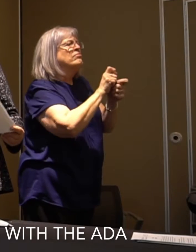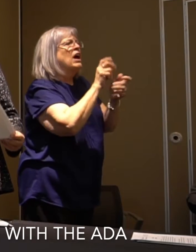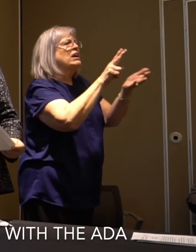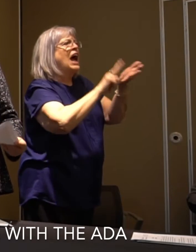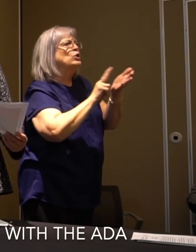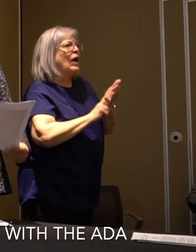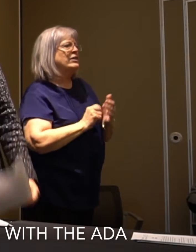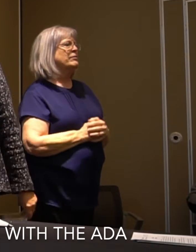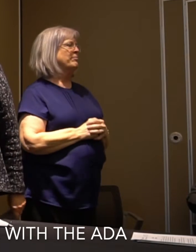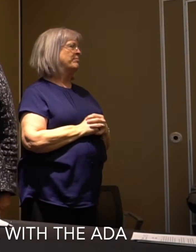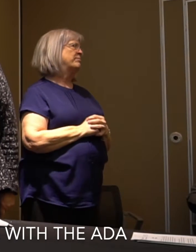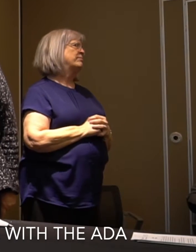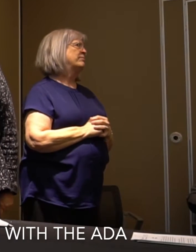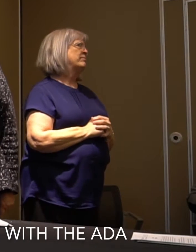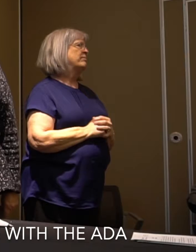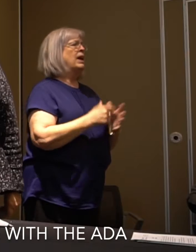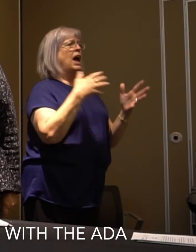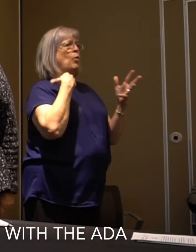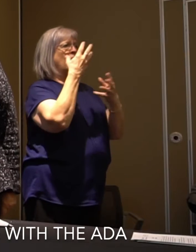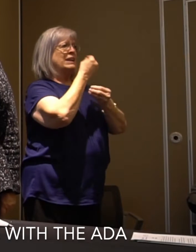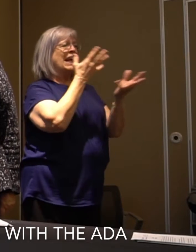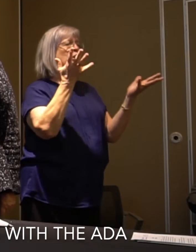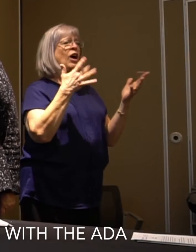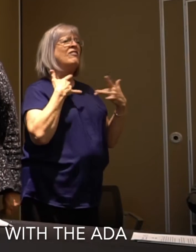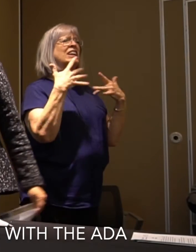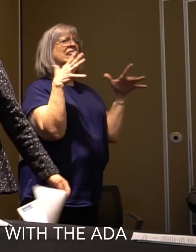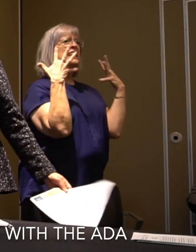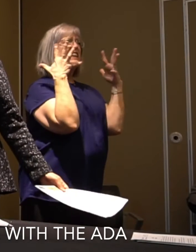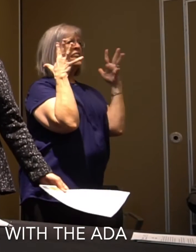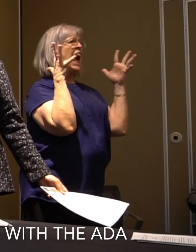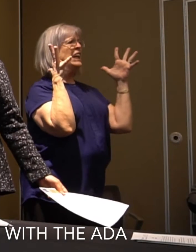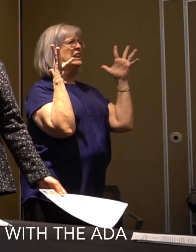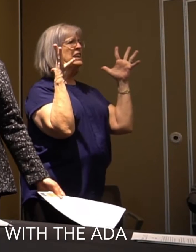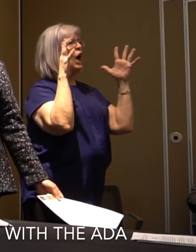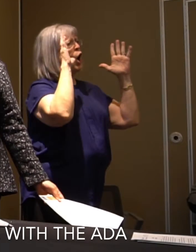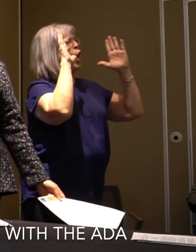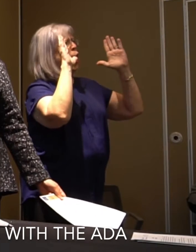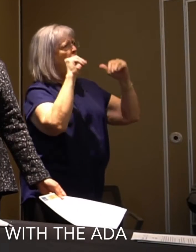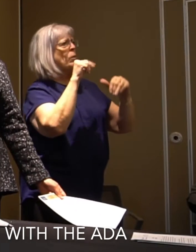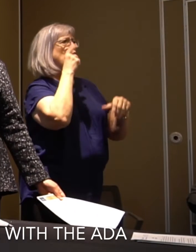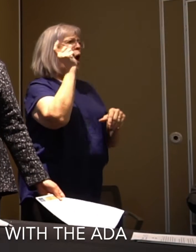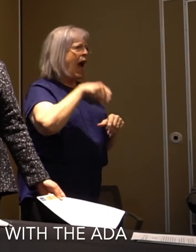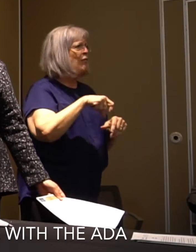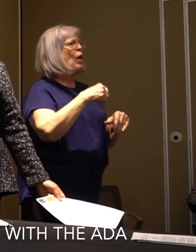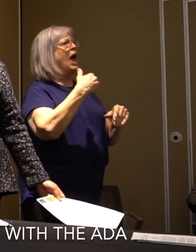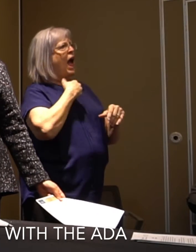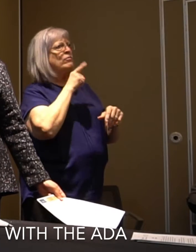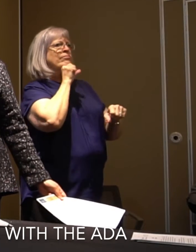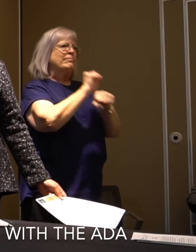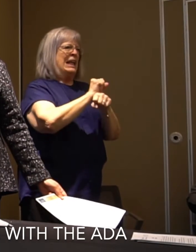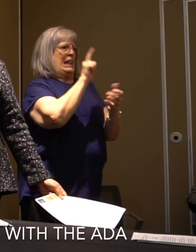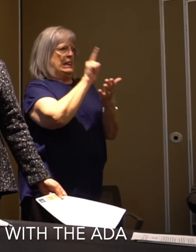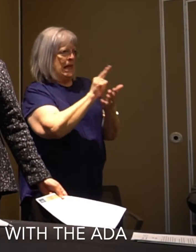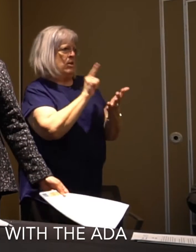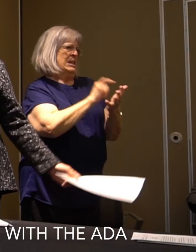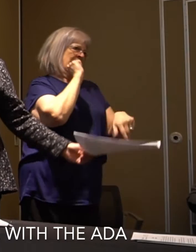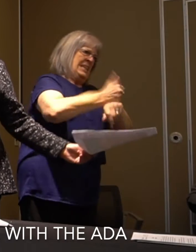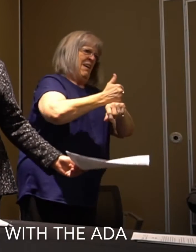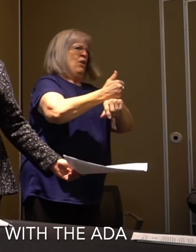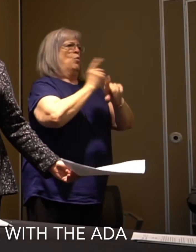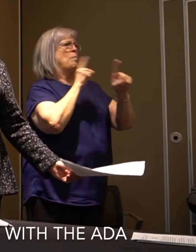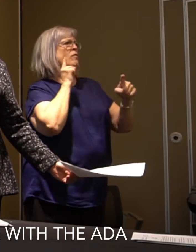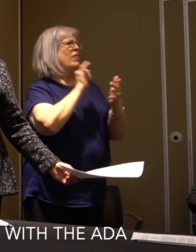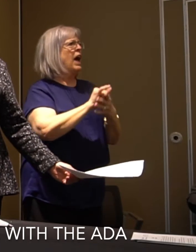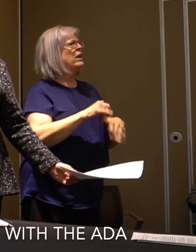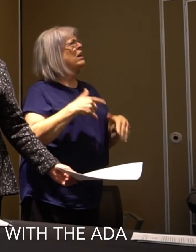I want to say to you, we're done. I mean, I hope we don't have to have a legal response to this. It's